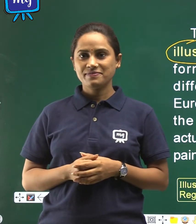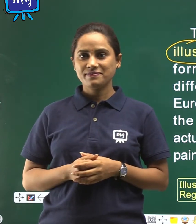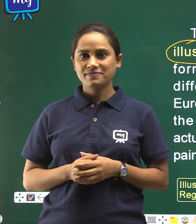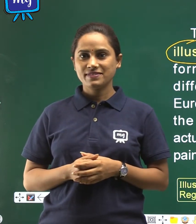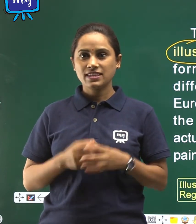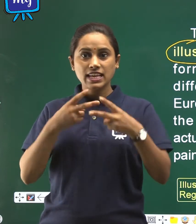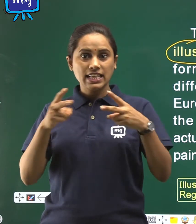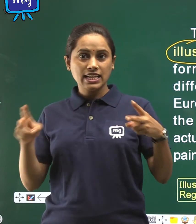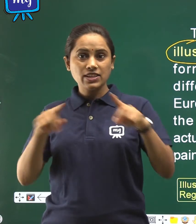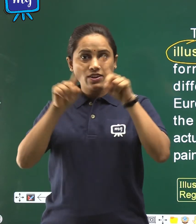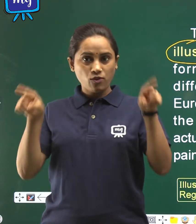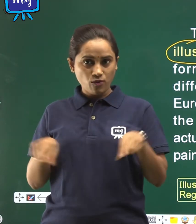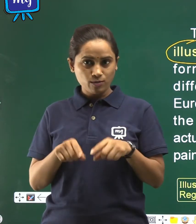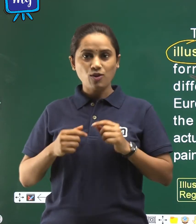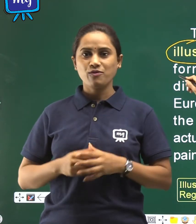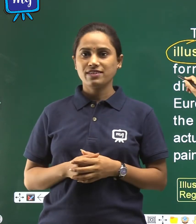the different forms of